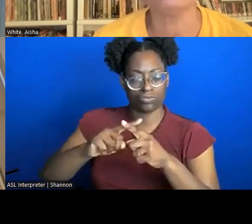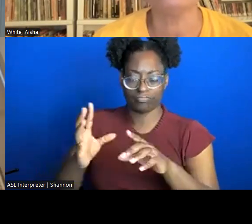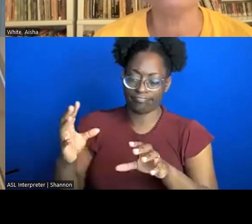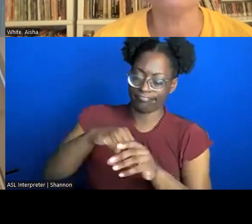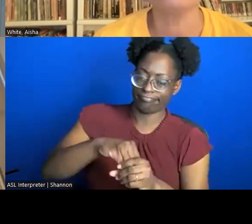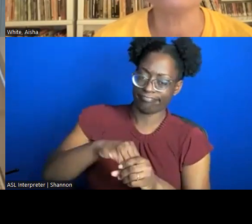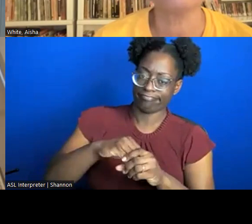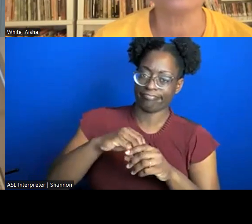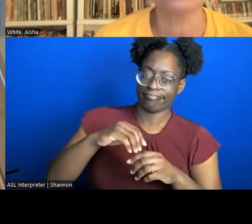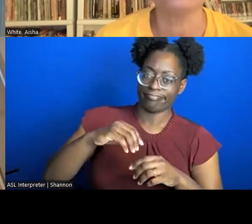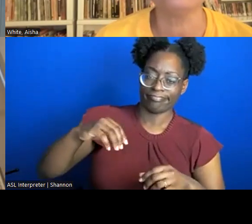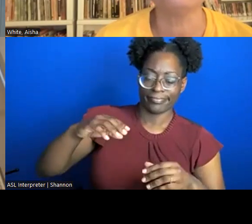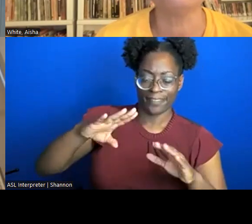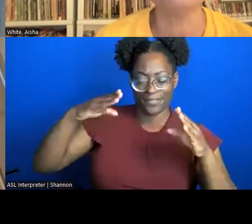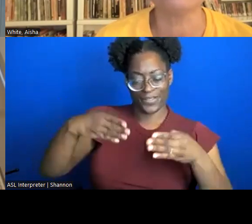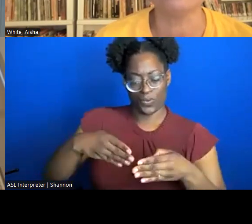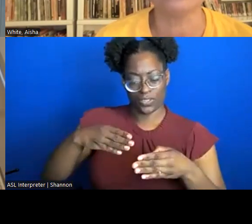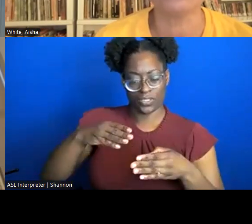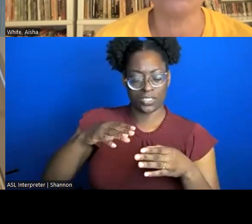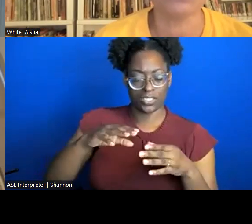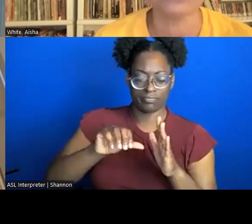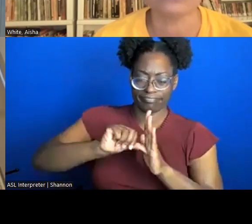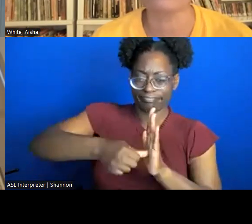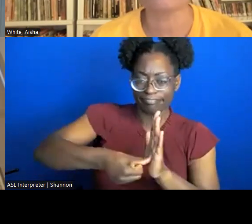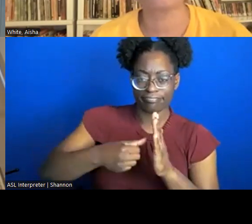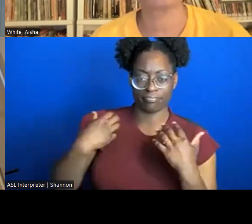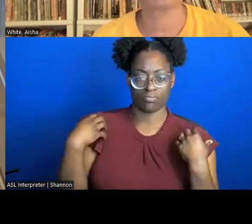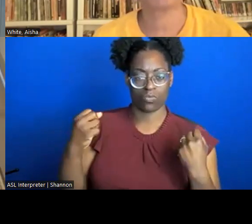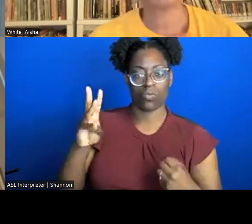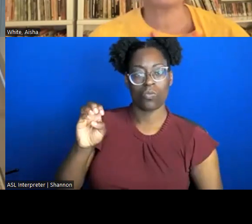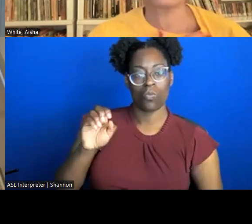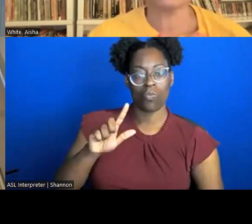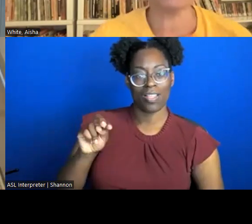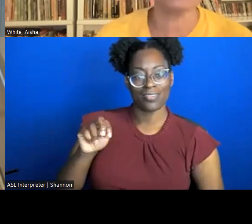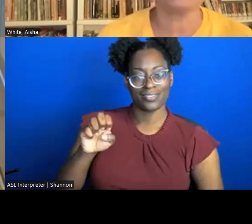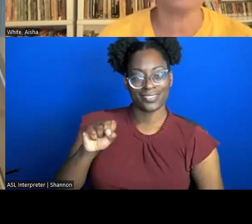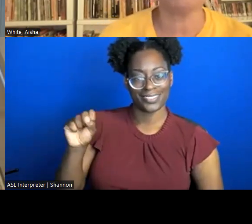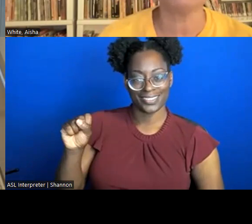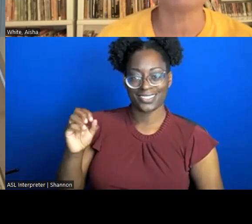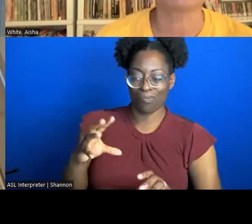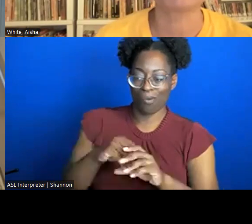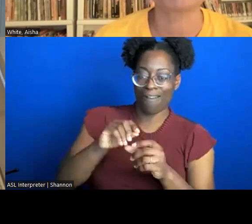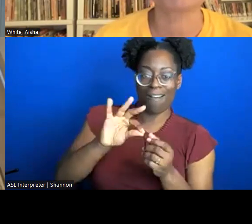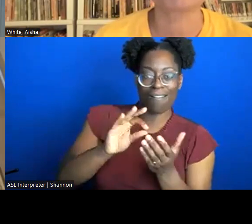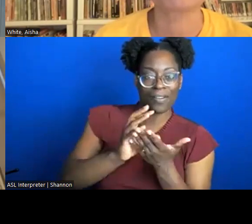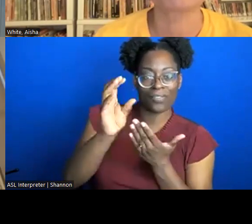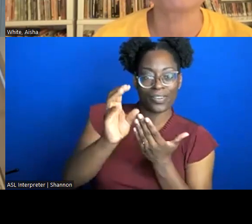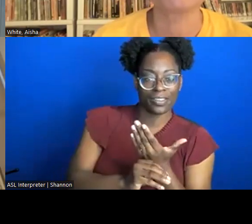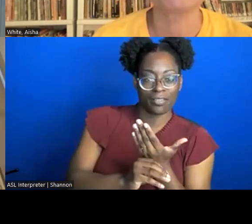folding in, centering, and enunciating wellness. Anybody can jump in.